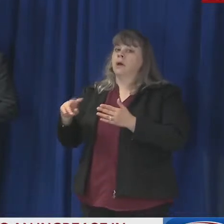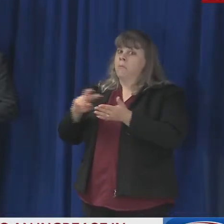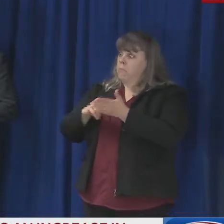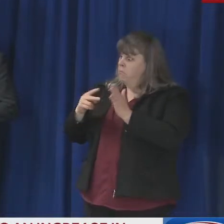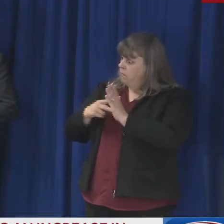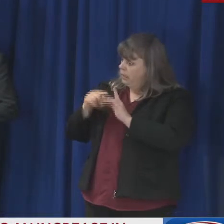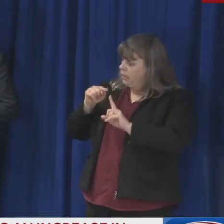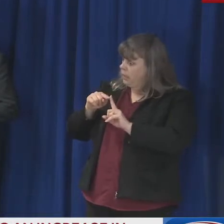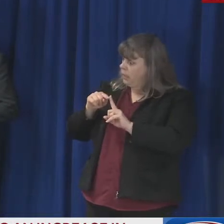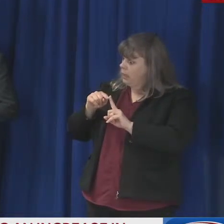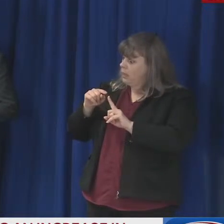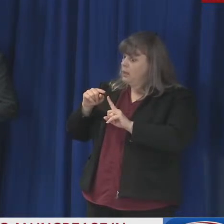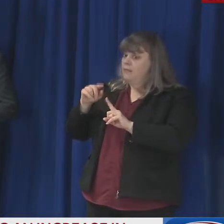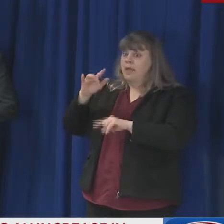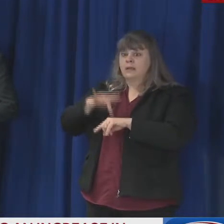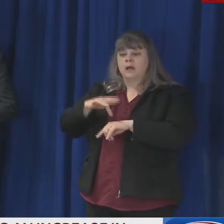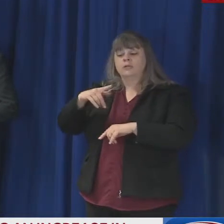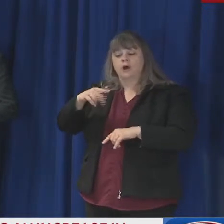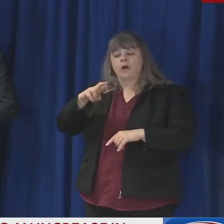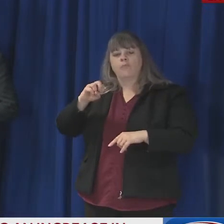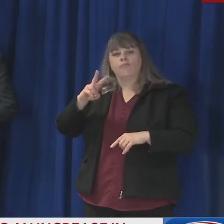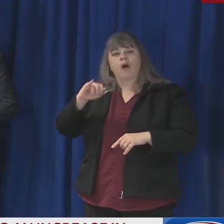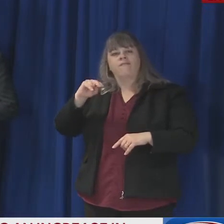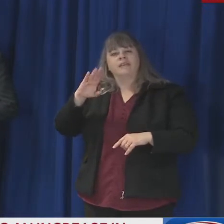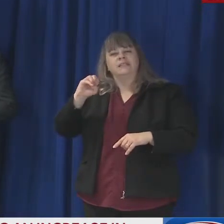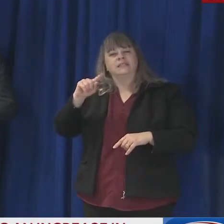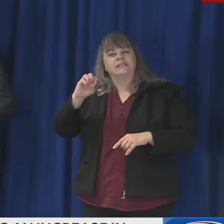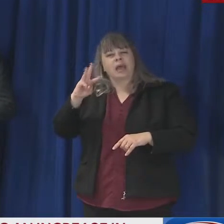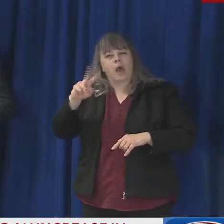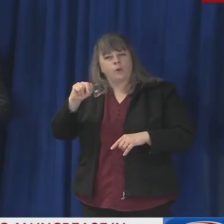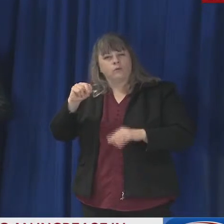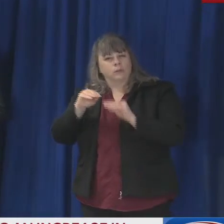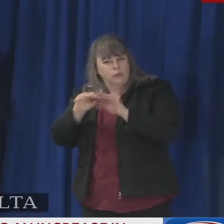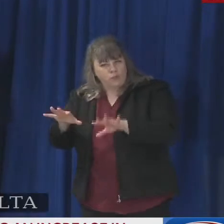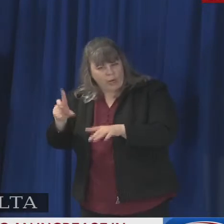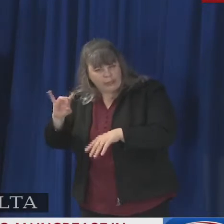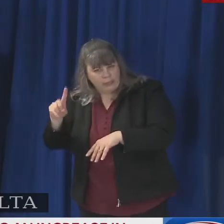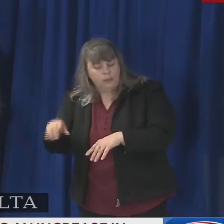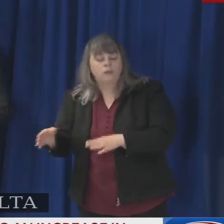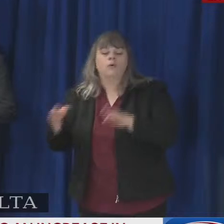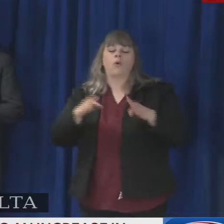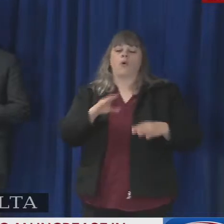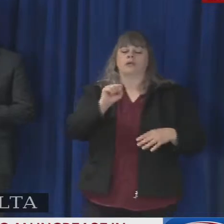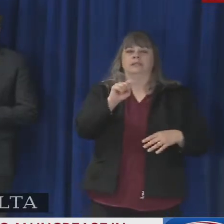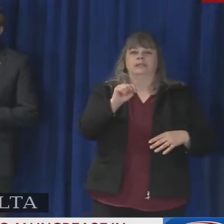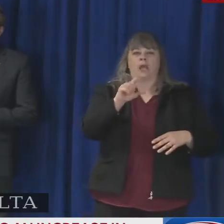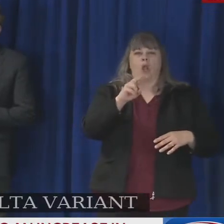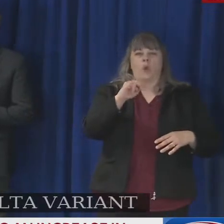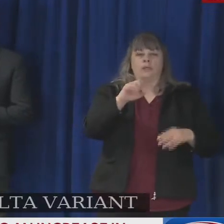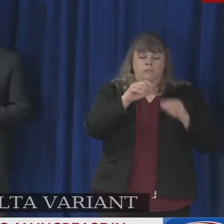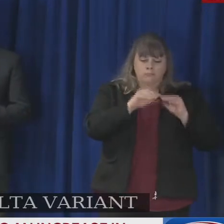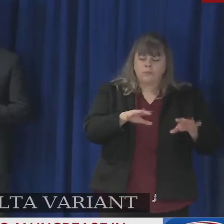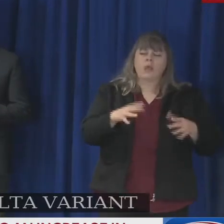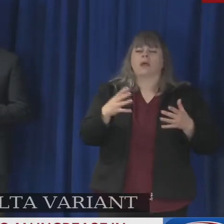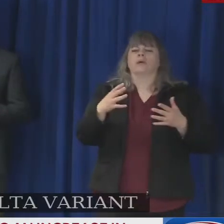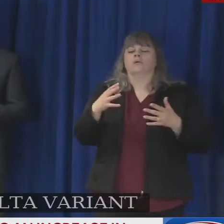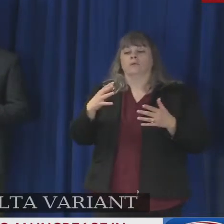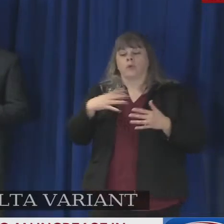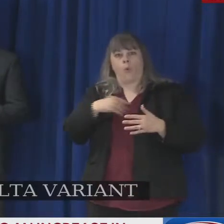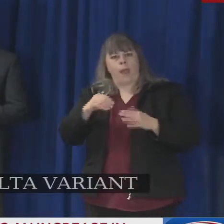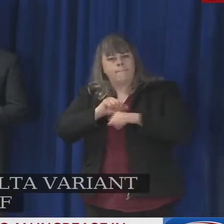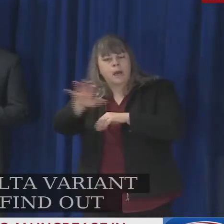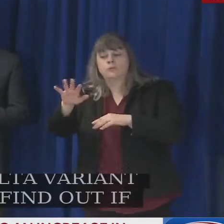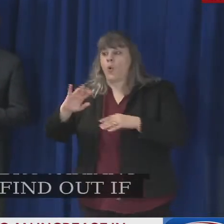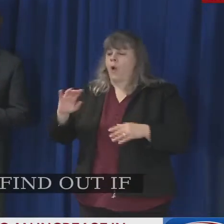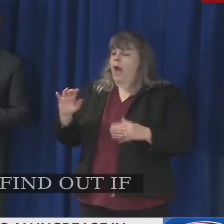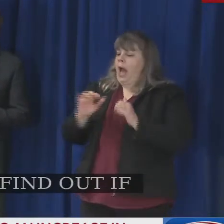they were in Provincetown or in the outbreak setting in St. Louis, or they're in the White Mountains? I mean, how does that connect in